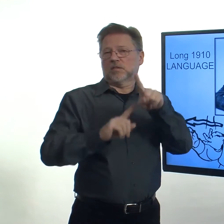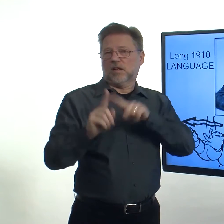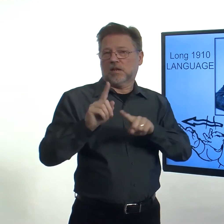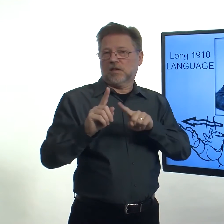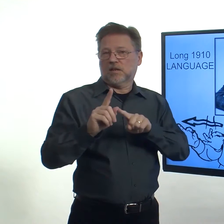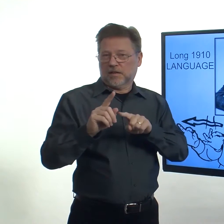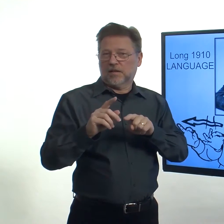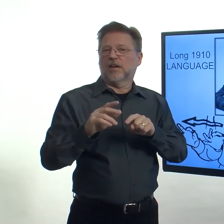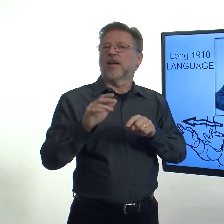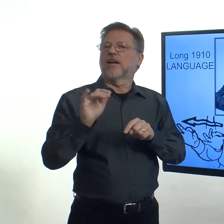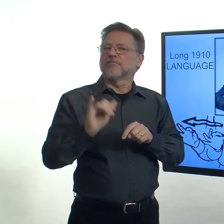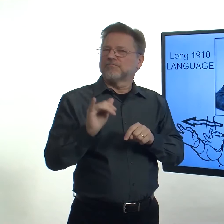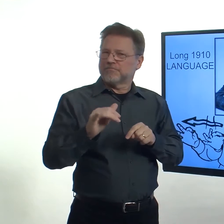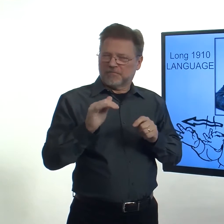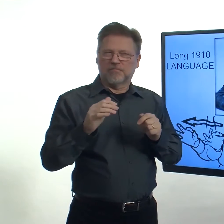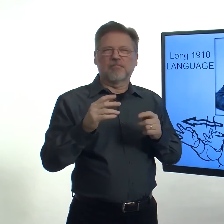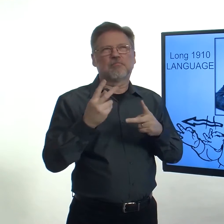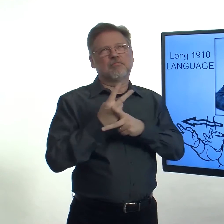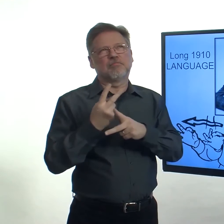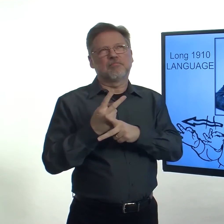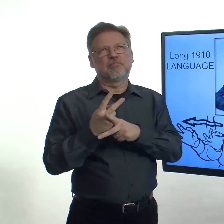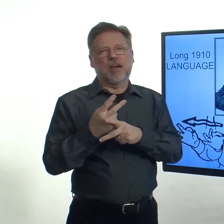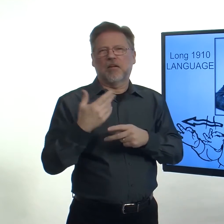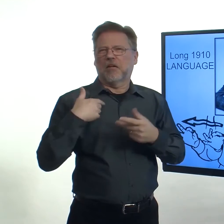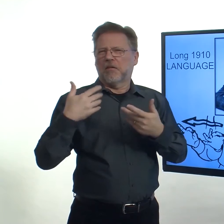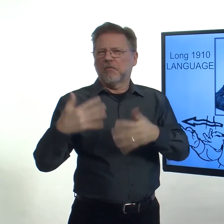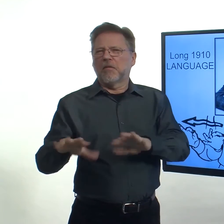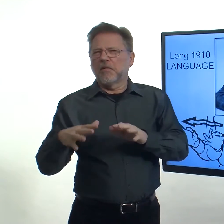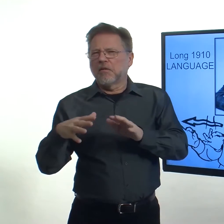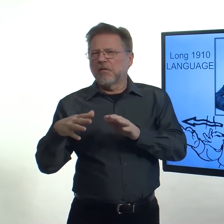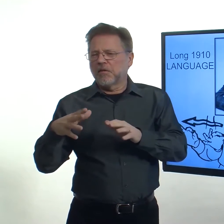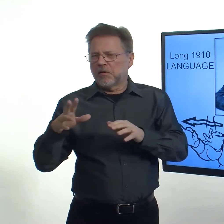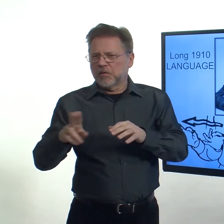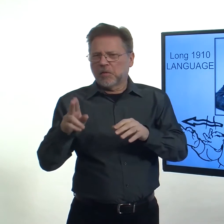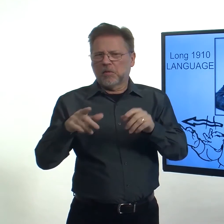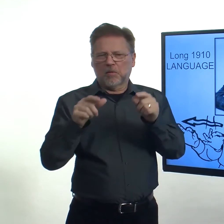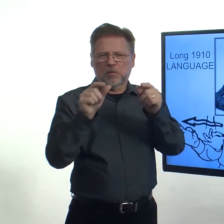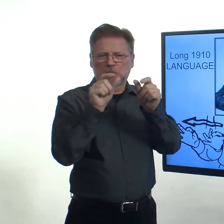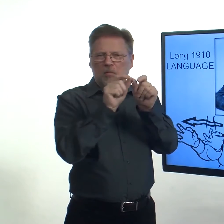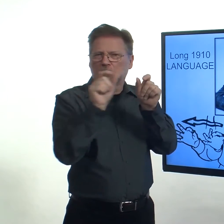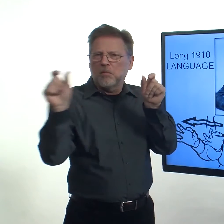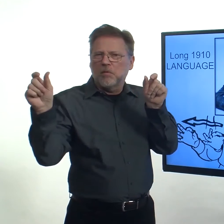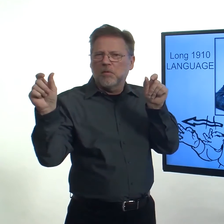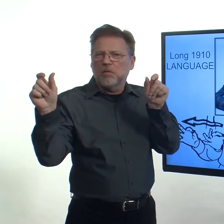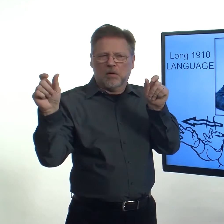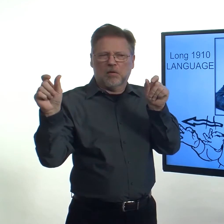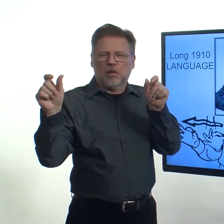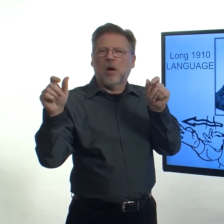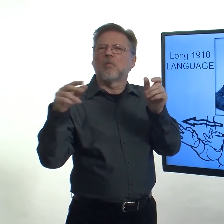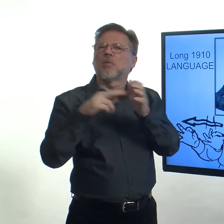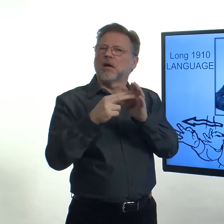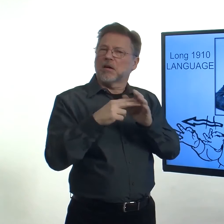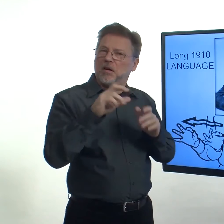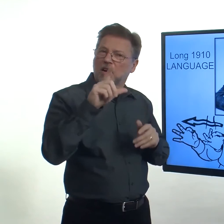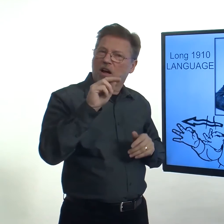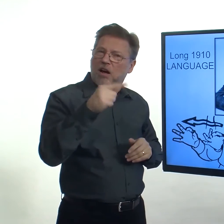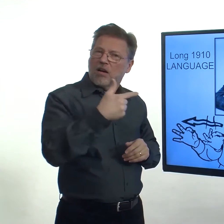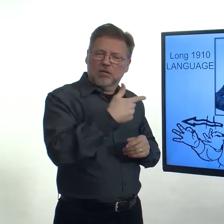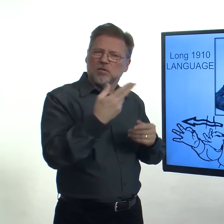used classifier signs for new words. If you think about it, I still use this hand shape as a classifier, meaning that Long